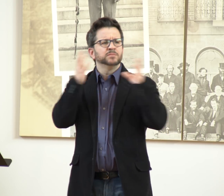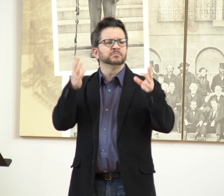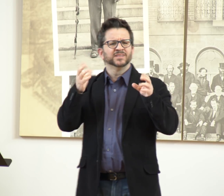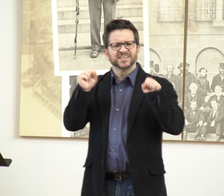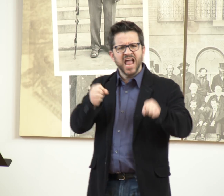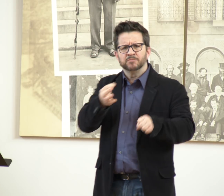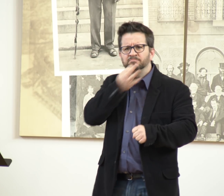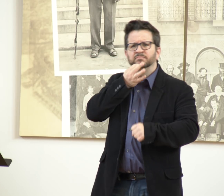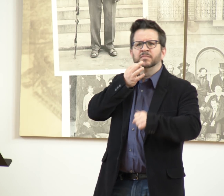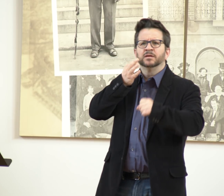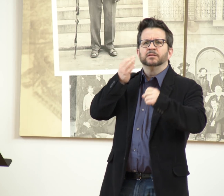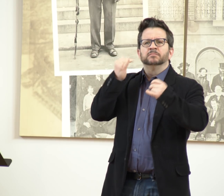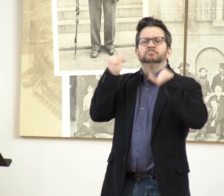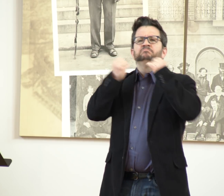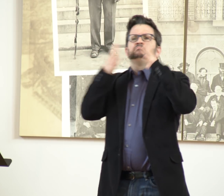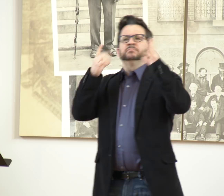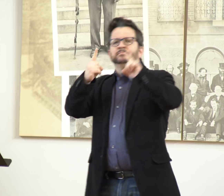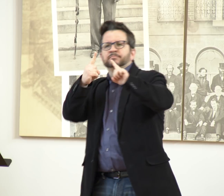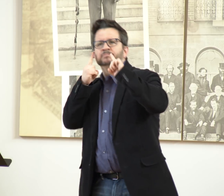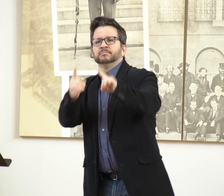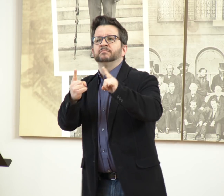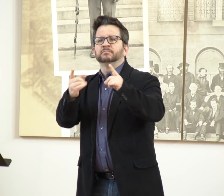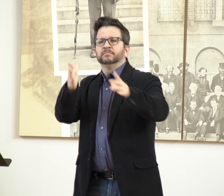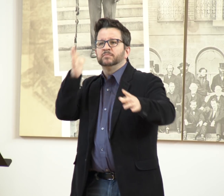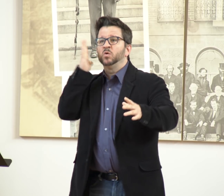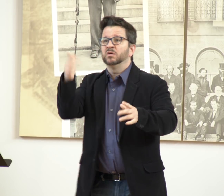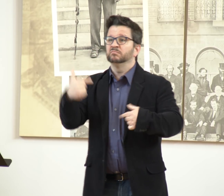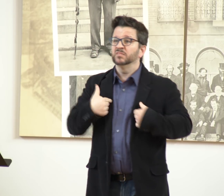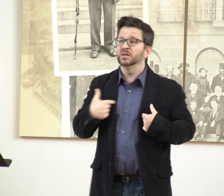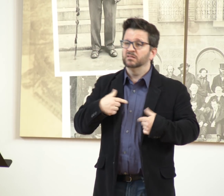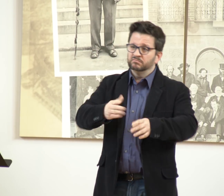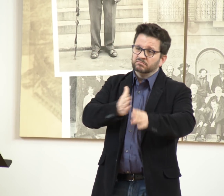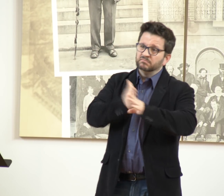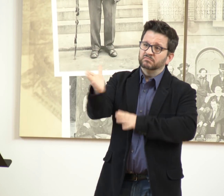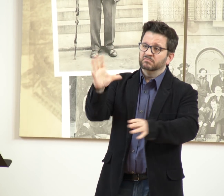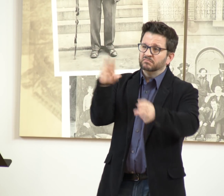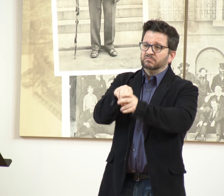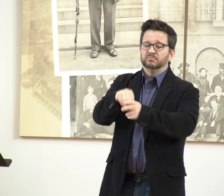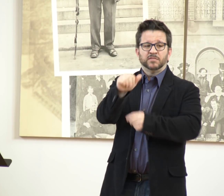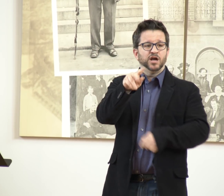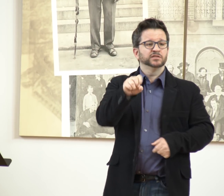the boards of the stage. They can become masters of their forms of art